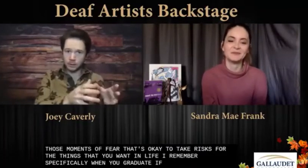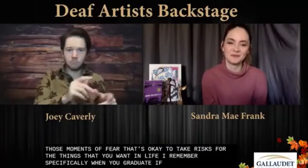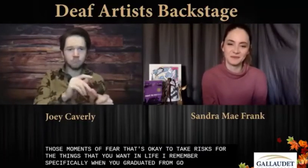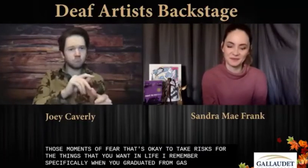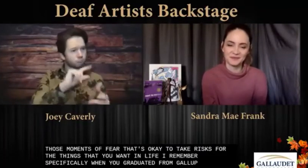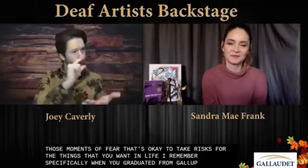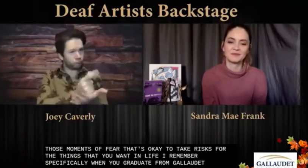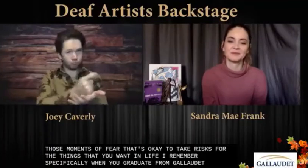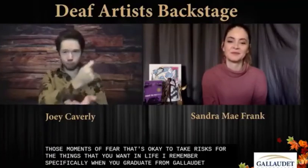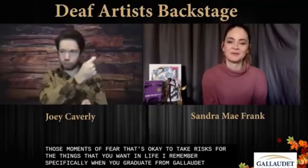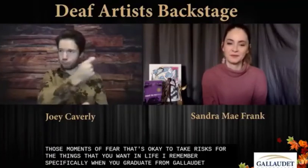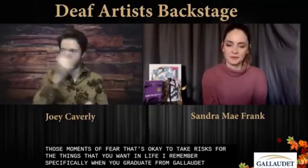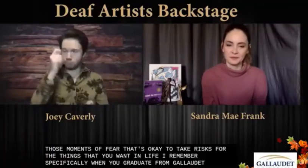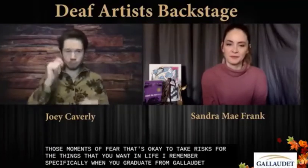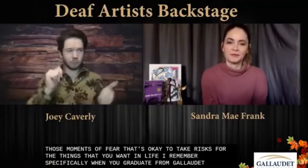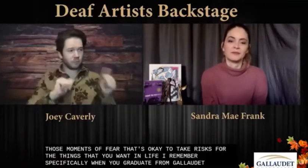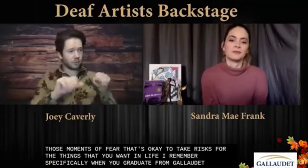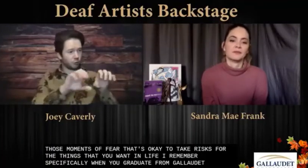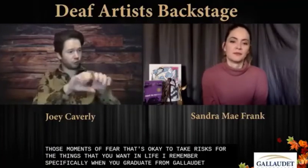from Gallaudet